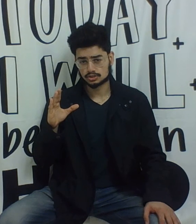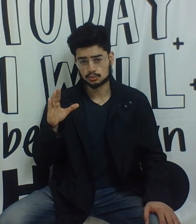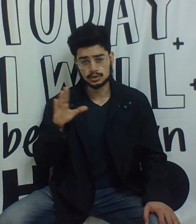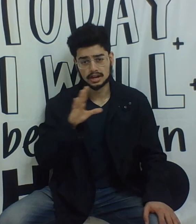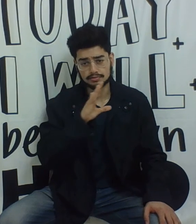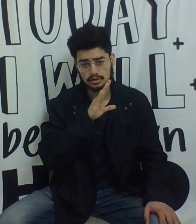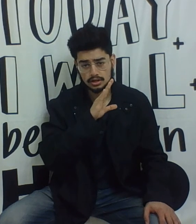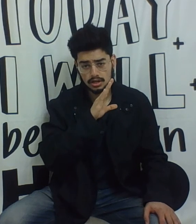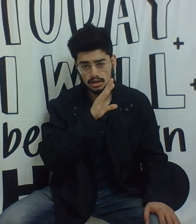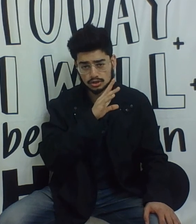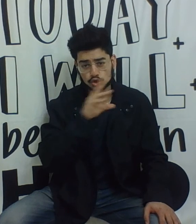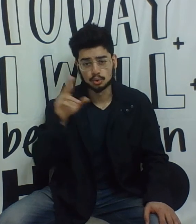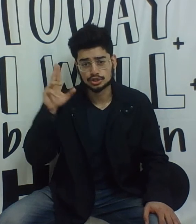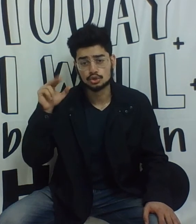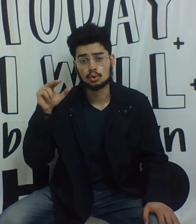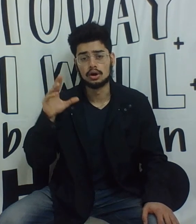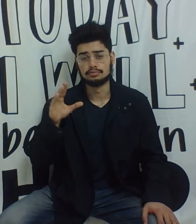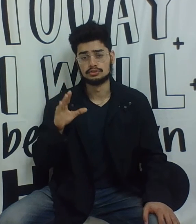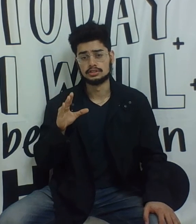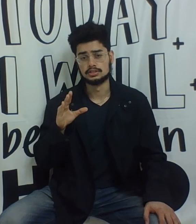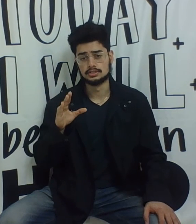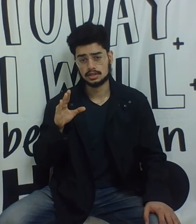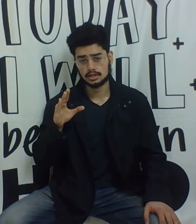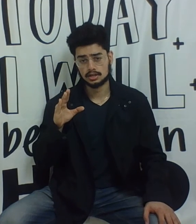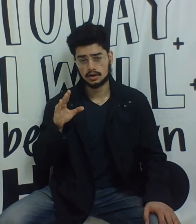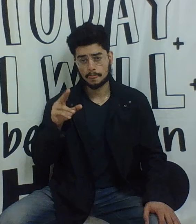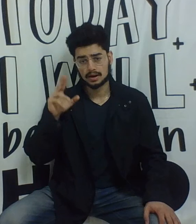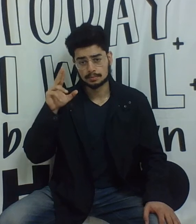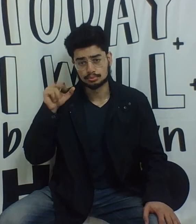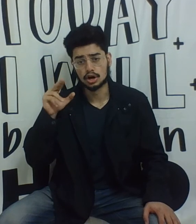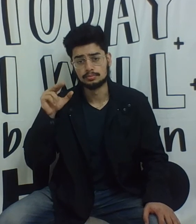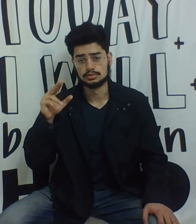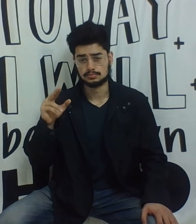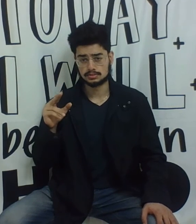should we have no cure for these problems,